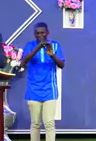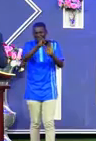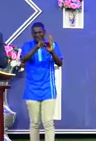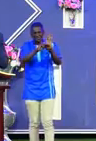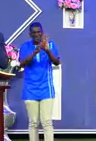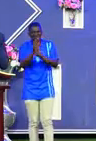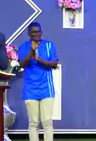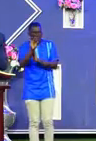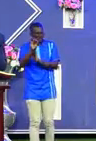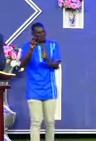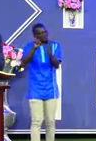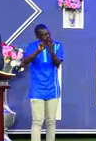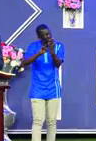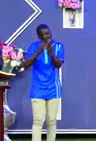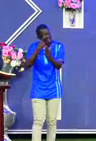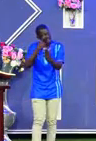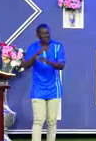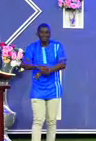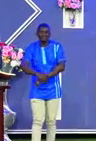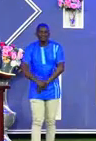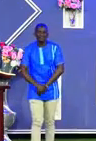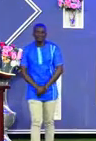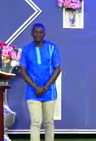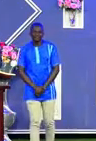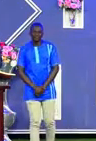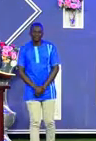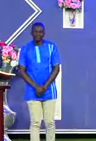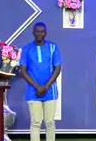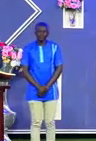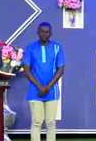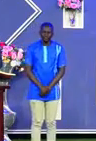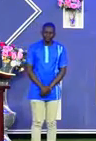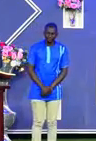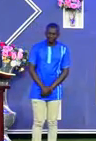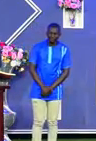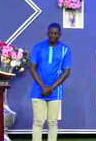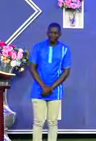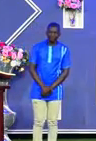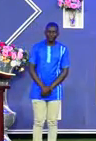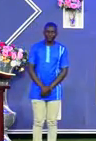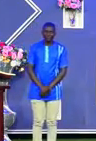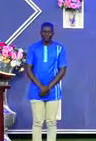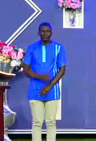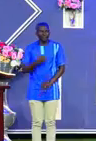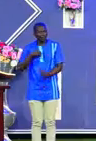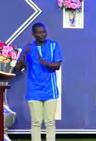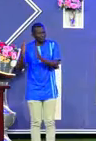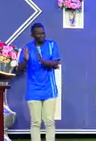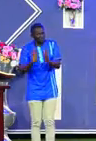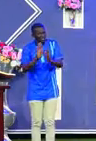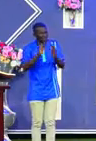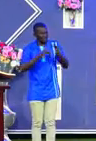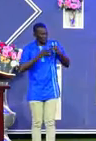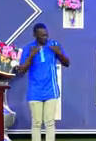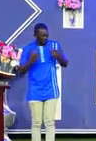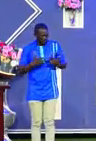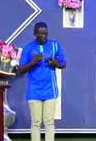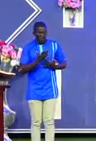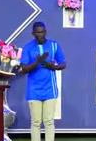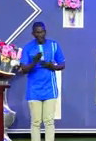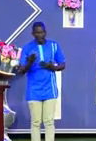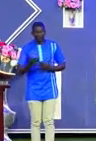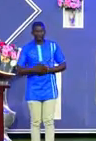18 katuchison tuchitabe. It should be in Matthew 18. Let's find it. Sigenderera kubulira na entege kamtimagwo. I'm just preparing your